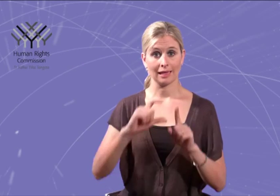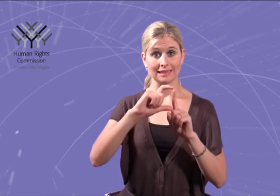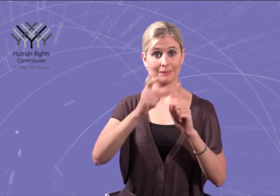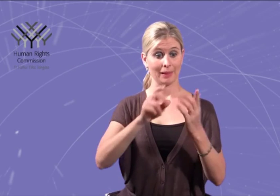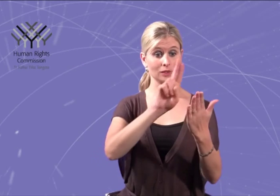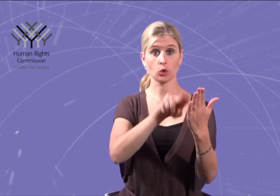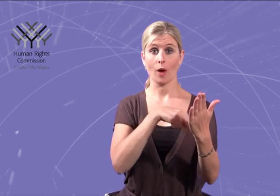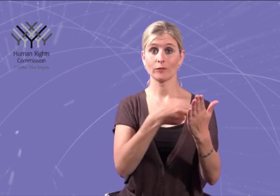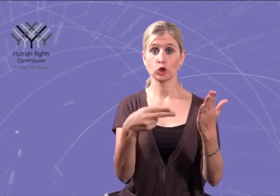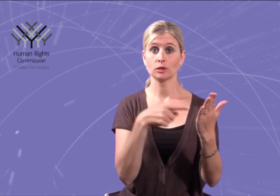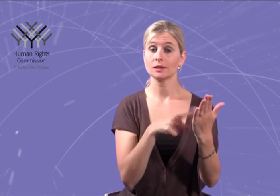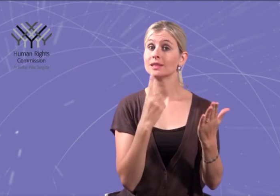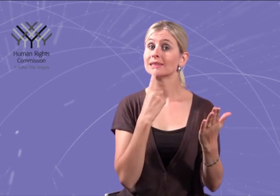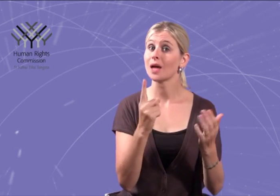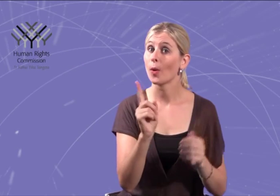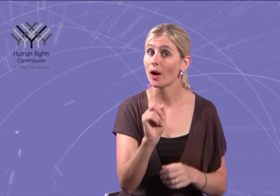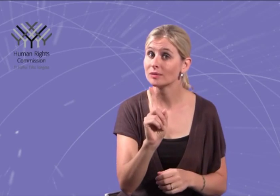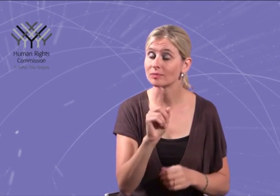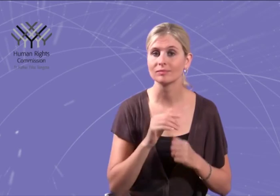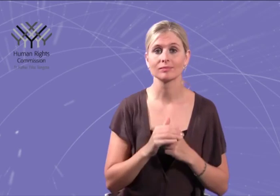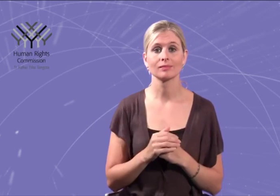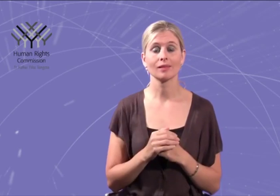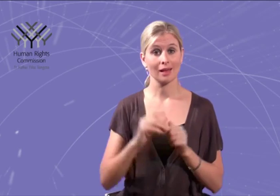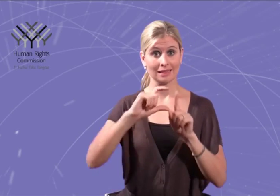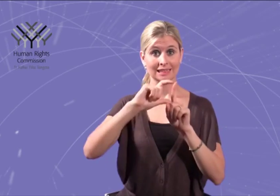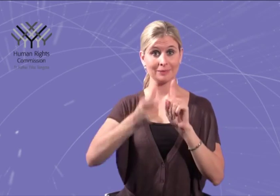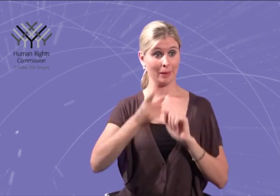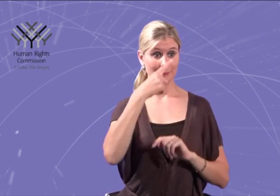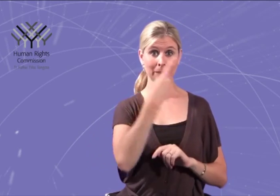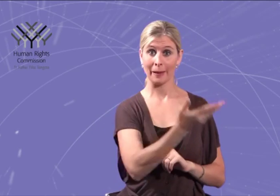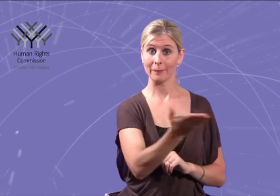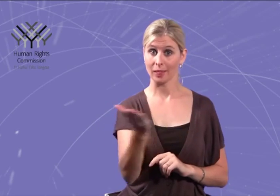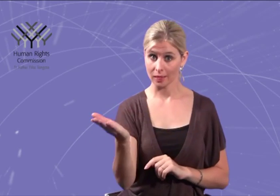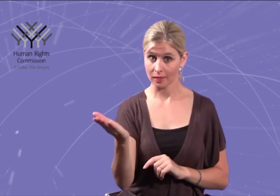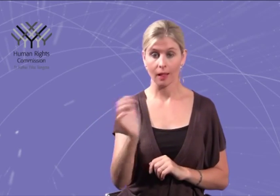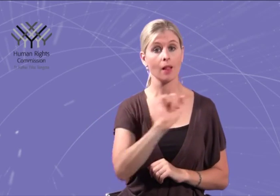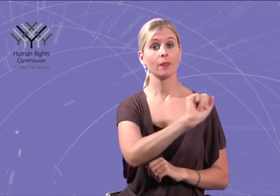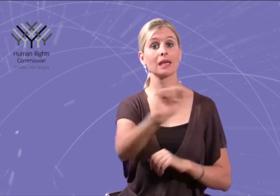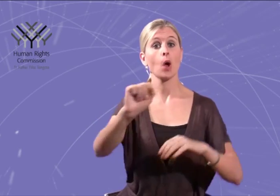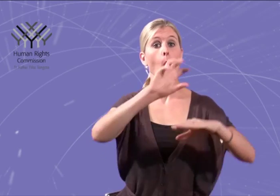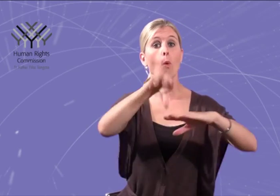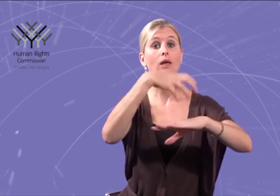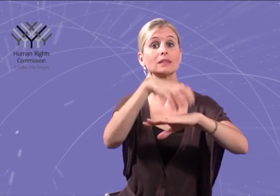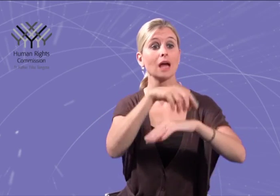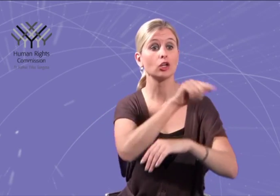How can I be involved? The Disability Convention states that disabled people and